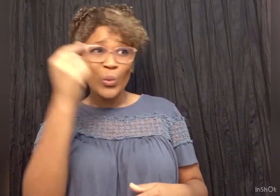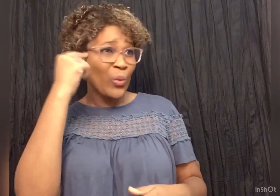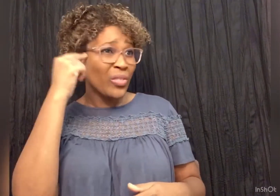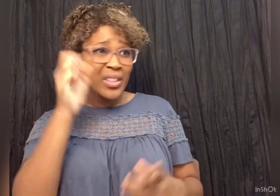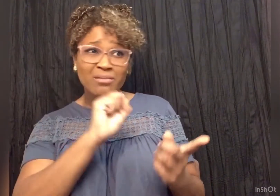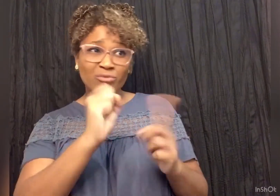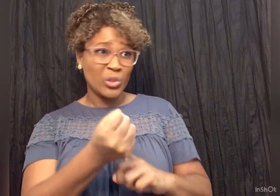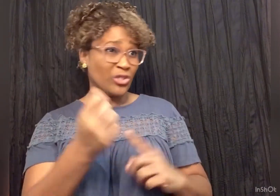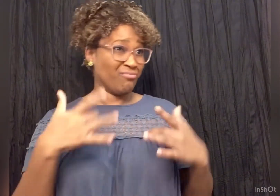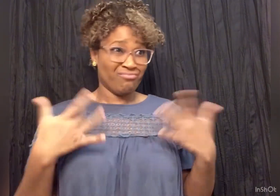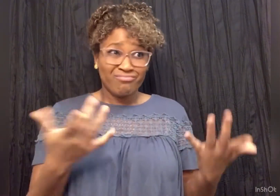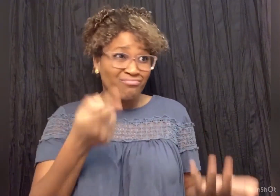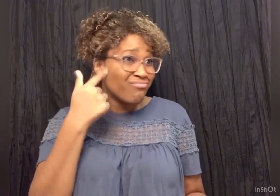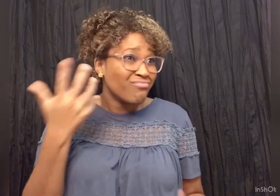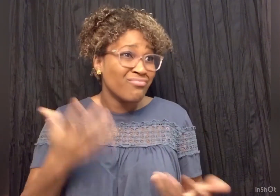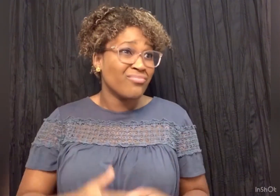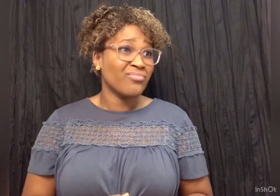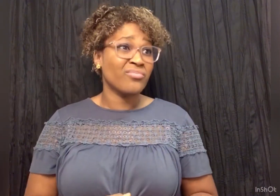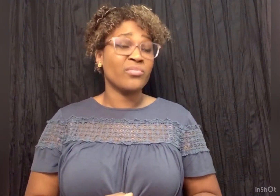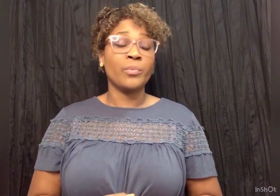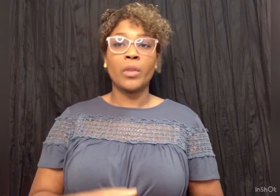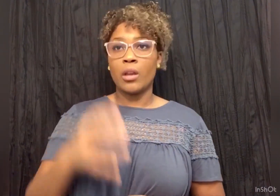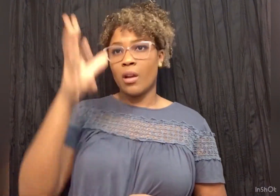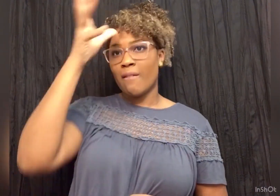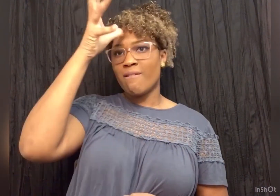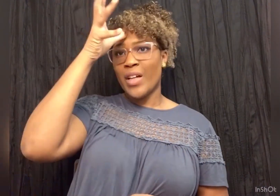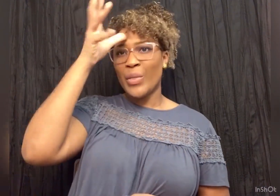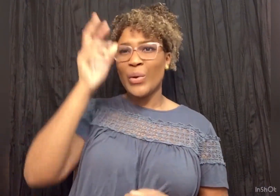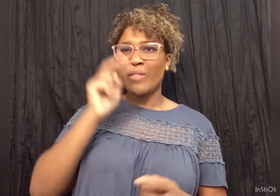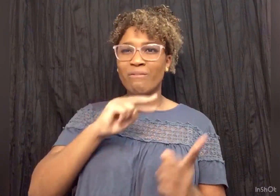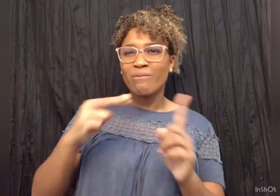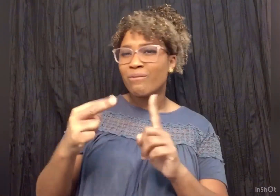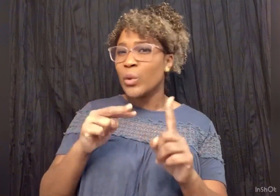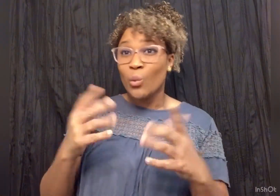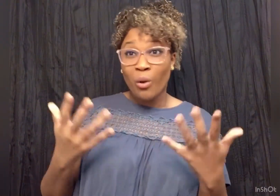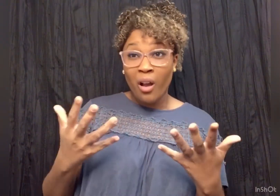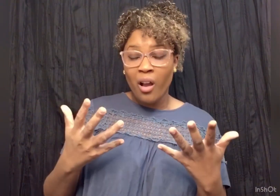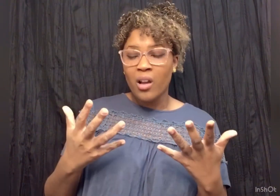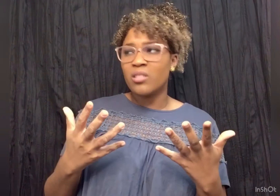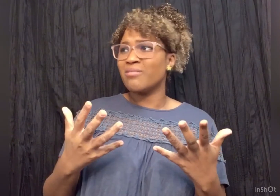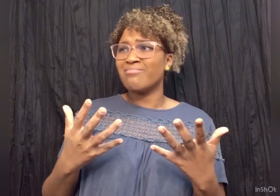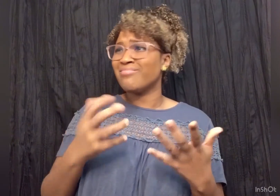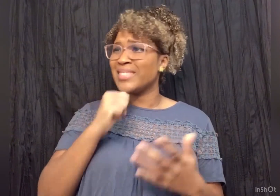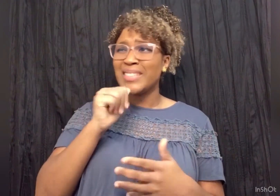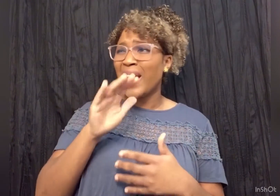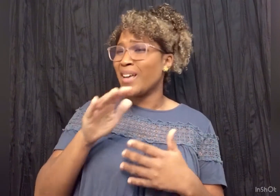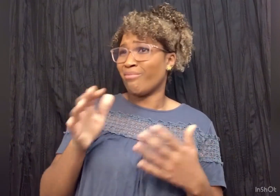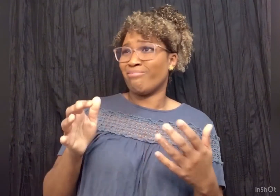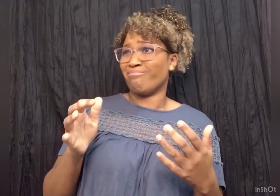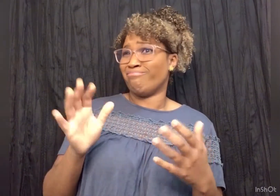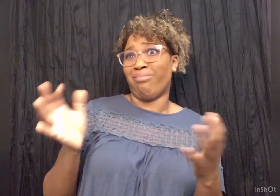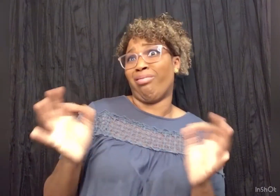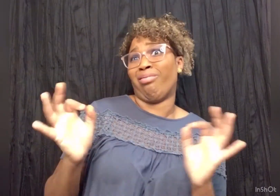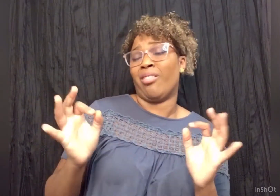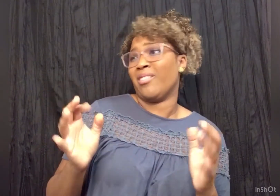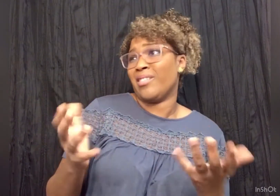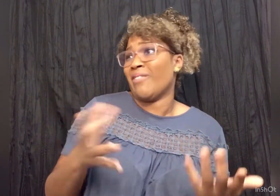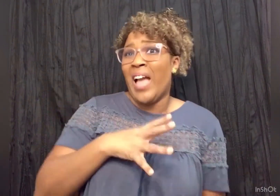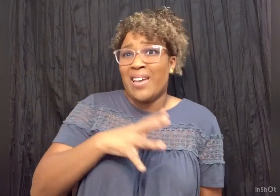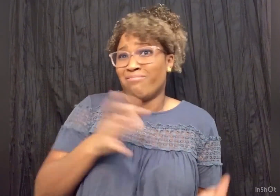situation. My father's view was that it was not all bleak. Or perhaps